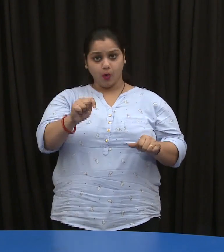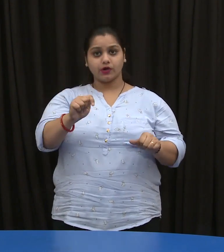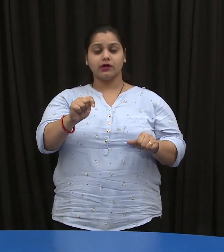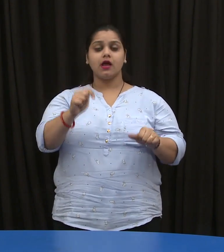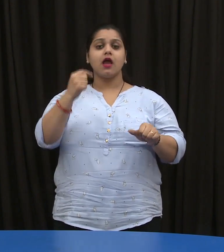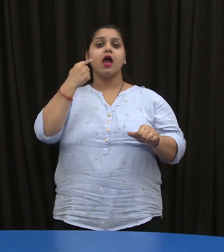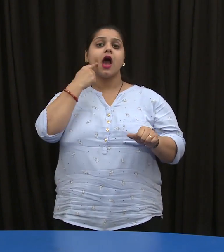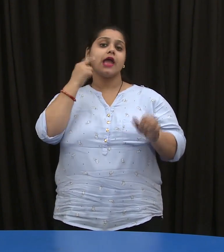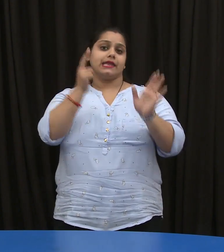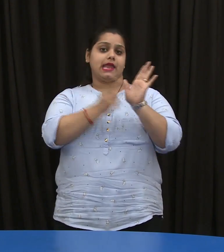www.nios.ac.in.